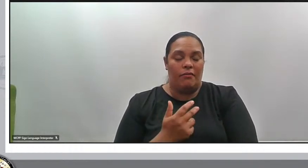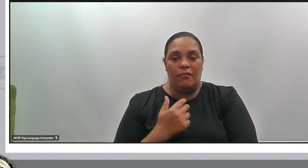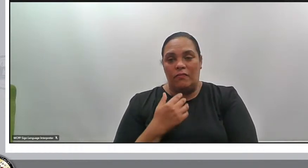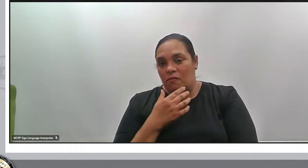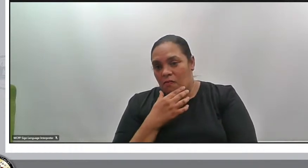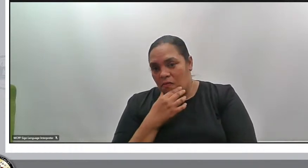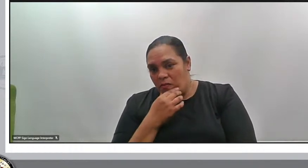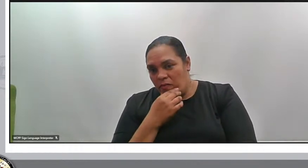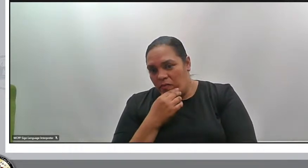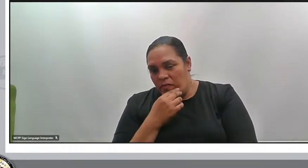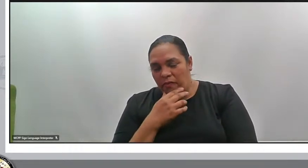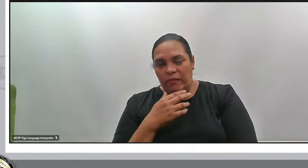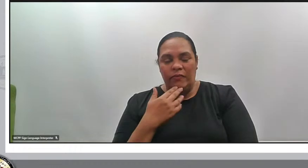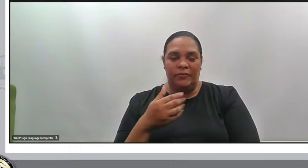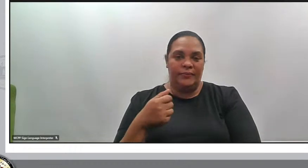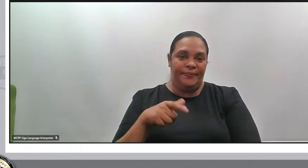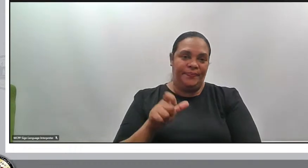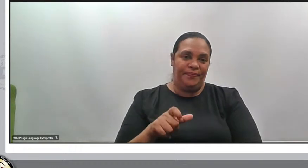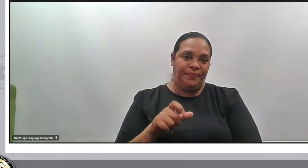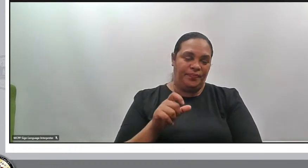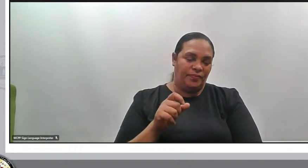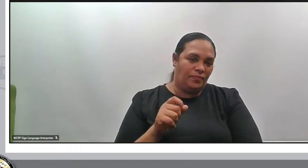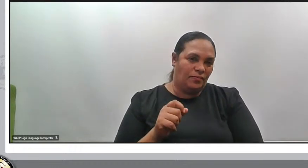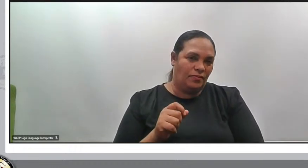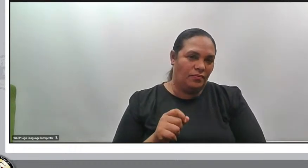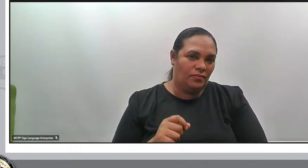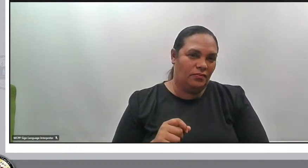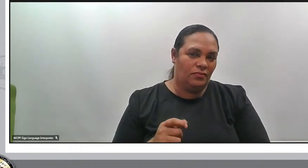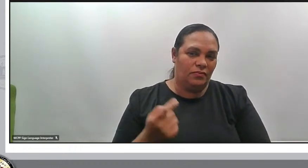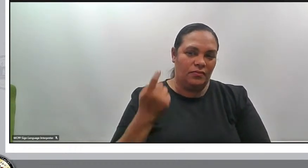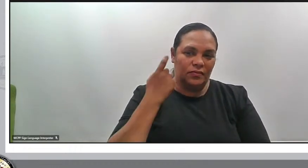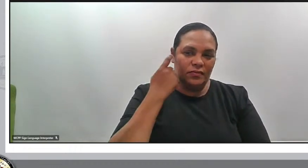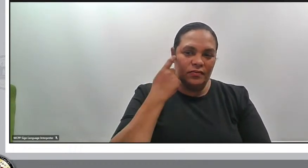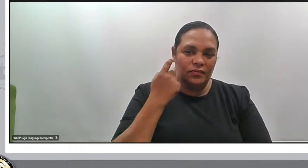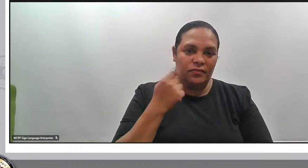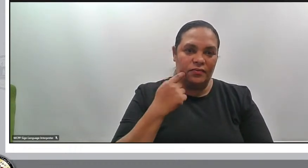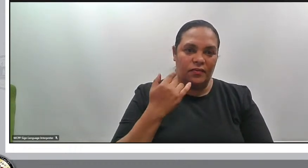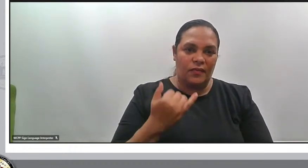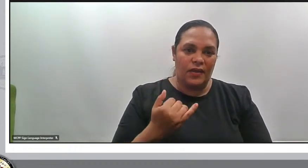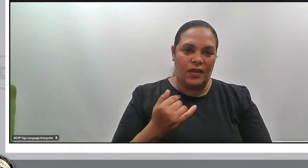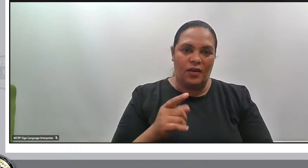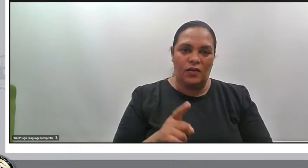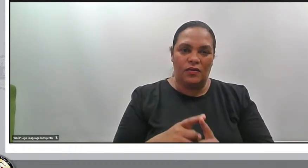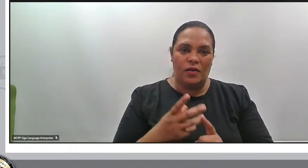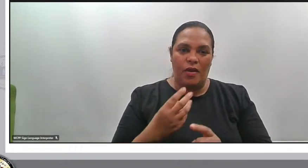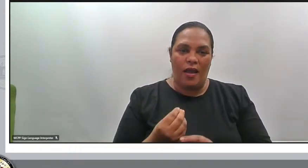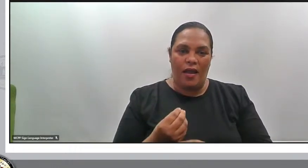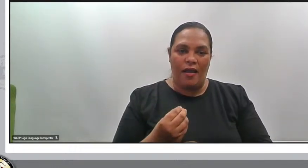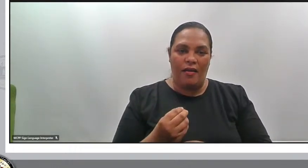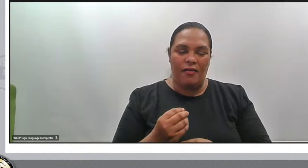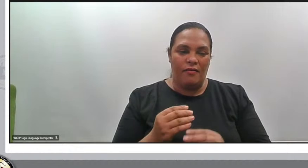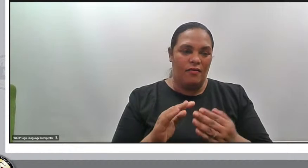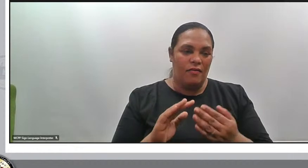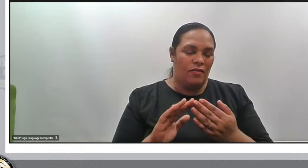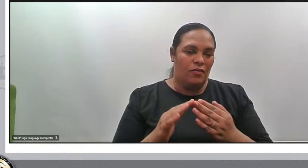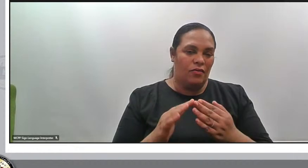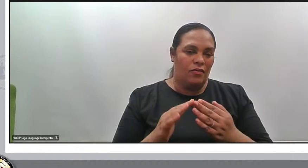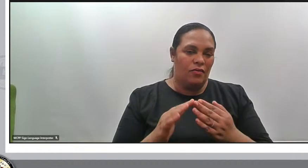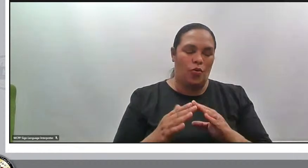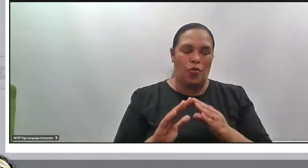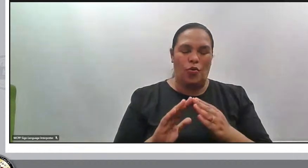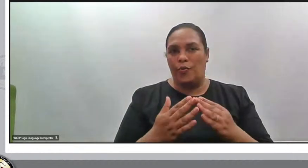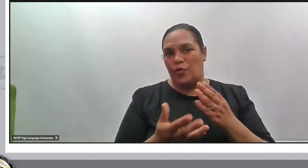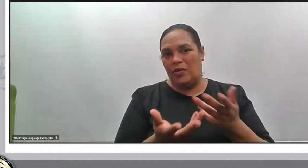Thanks, Chair. Also to Edward, the Secretary is saying, Chair, there is also, we're having a drive with committee section of engaging with